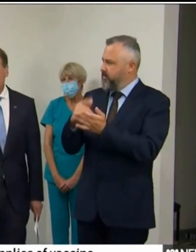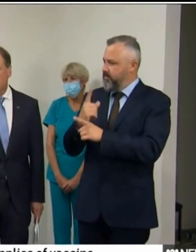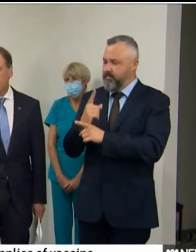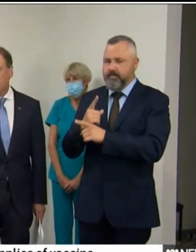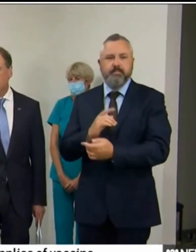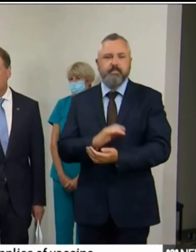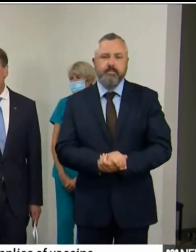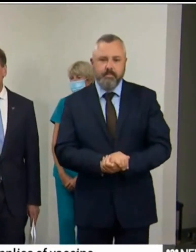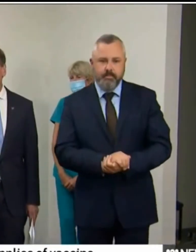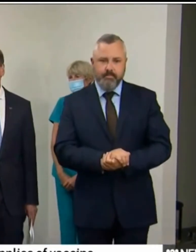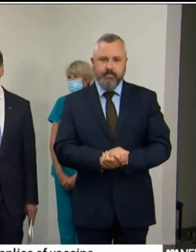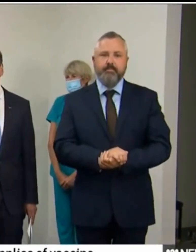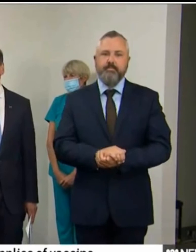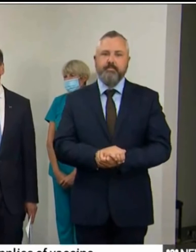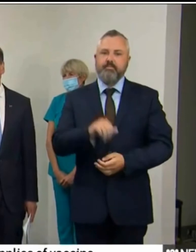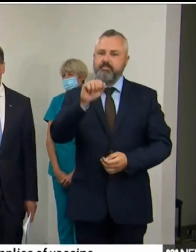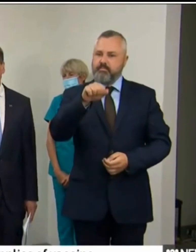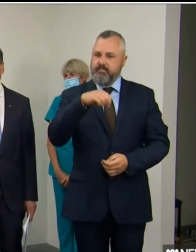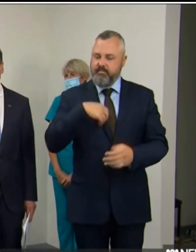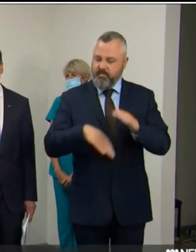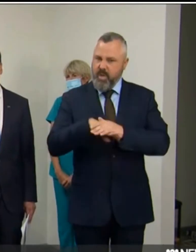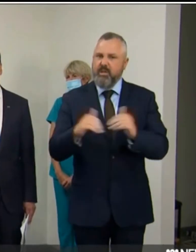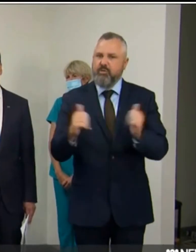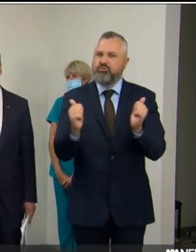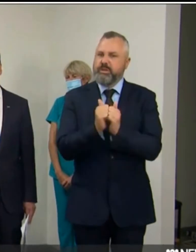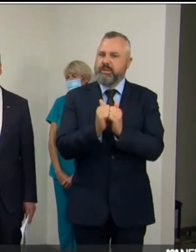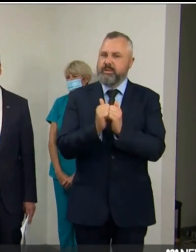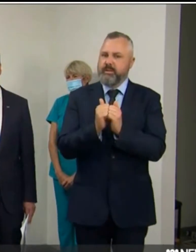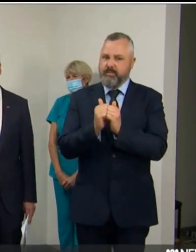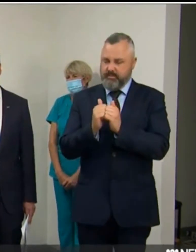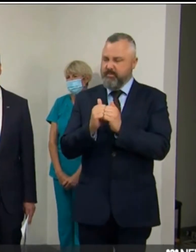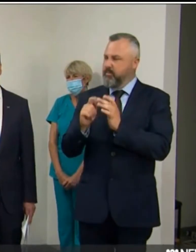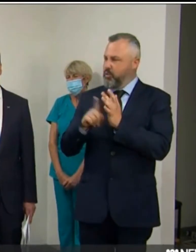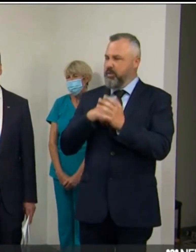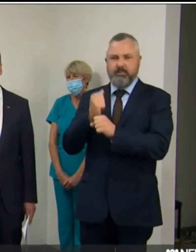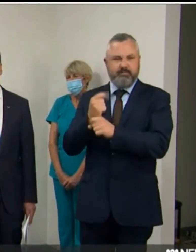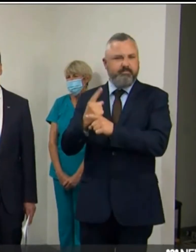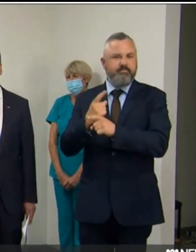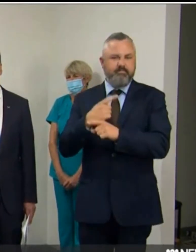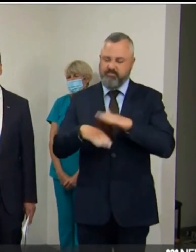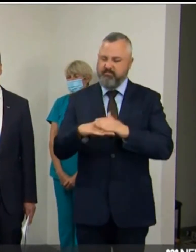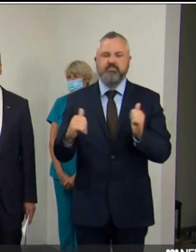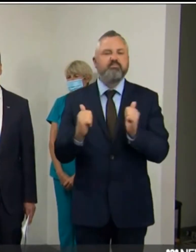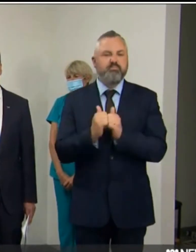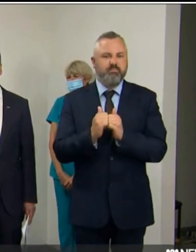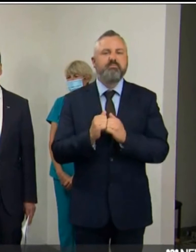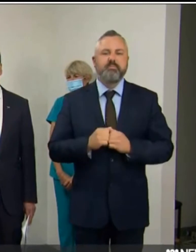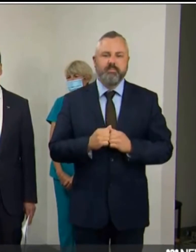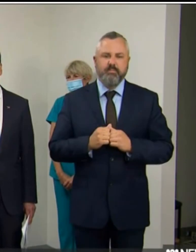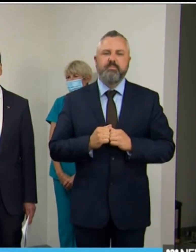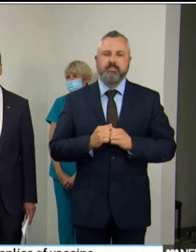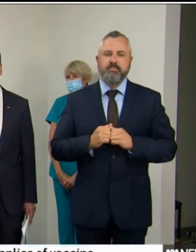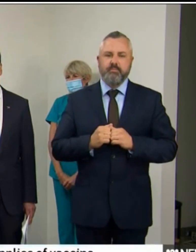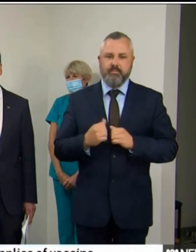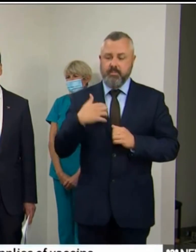Certainly, I absolutely agree with what Ms Gillard said. There is a very good set of advice on the